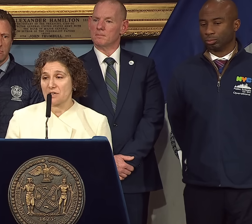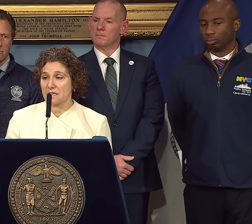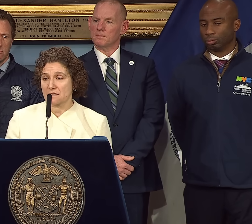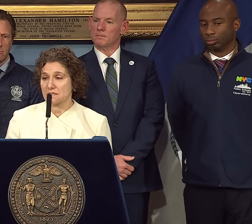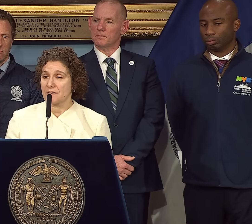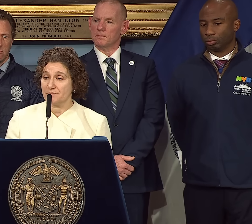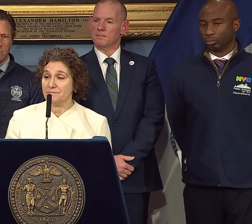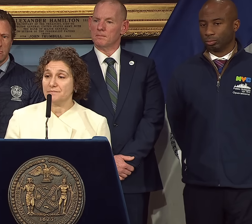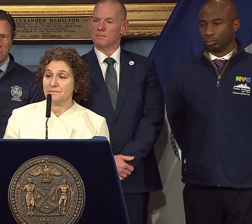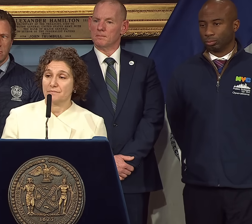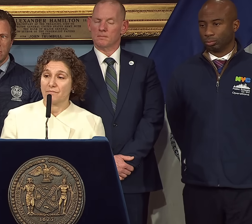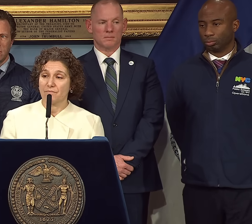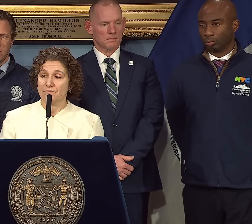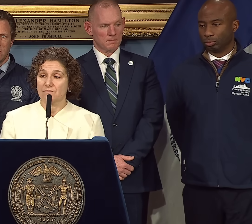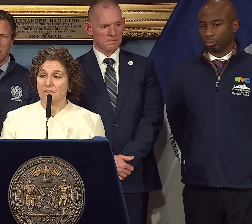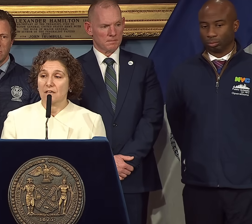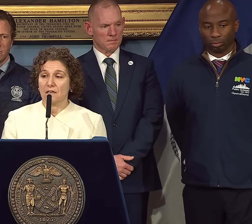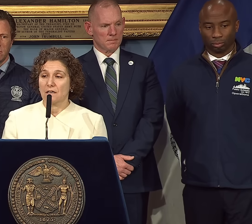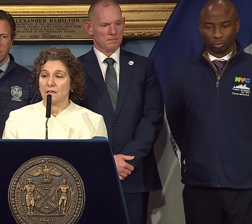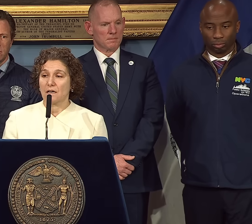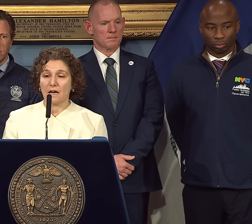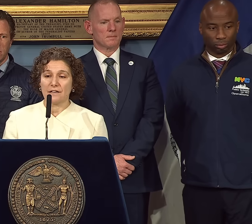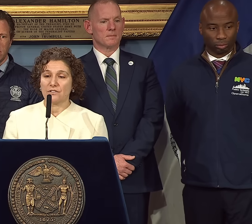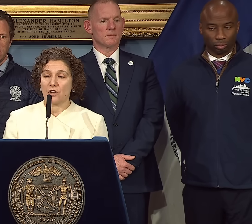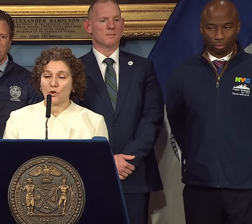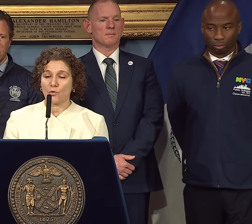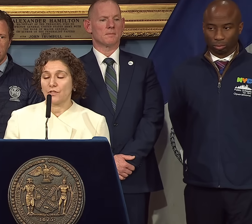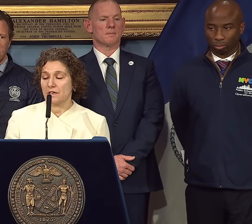discharges happening at this time. When must they leave, or do you not know